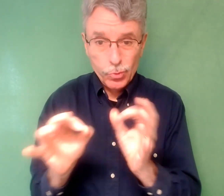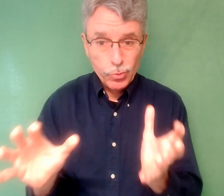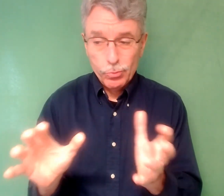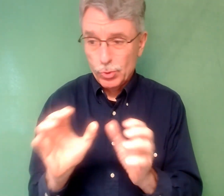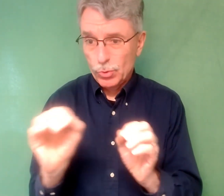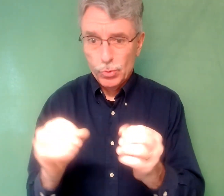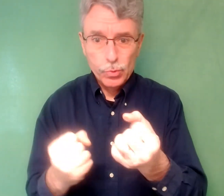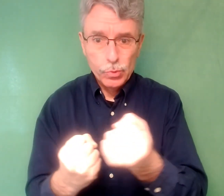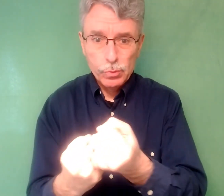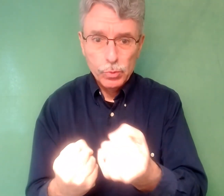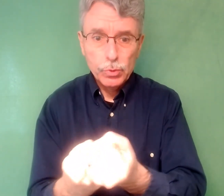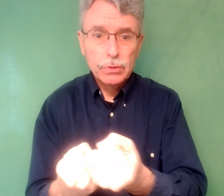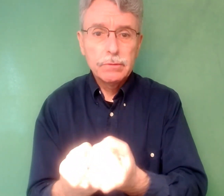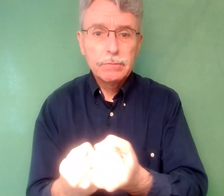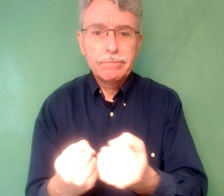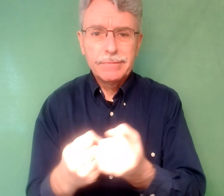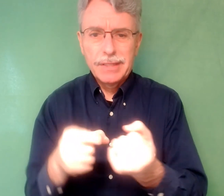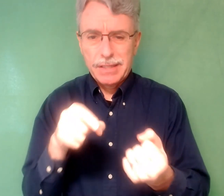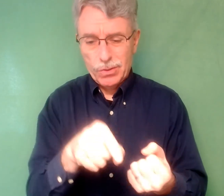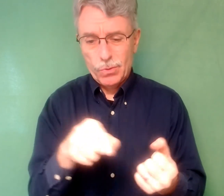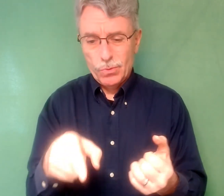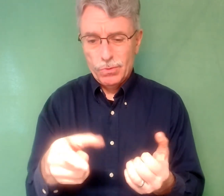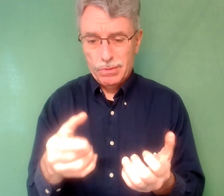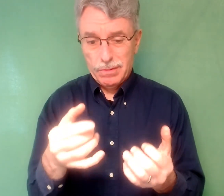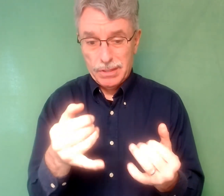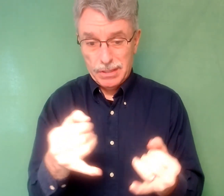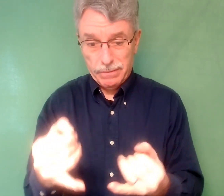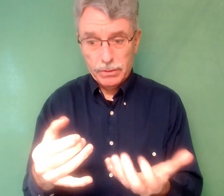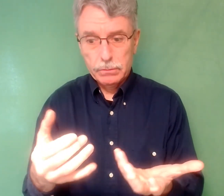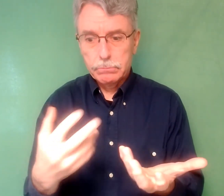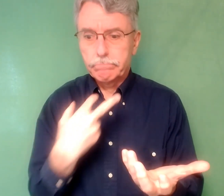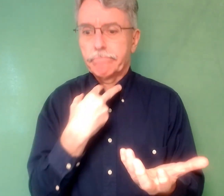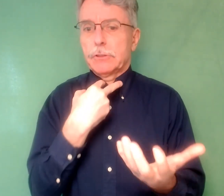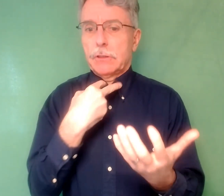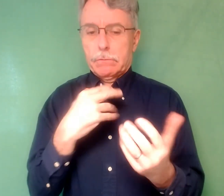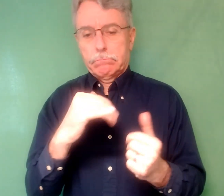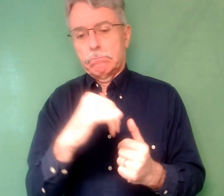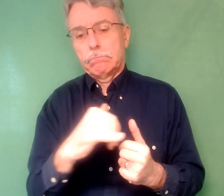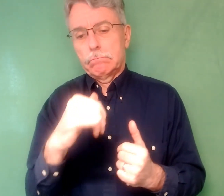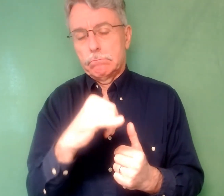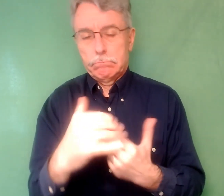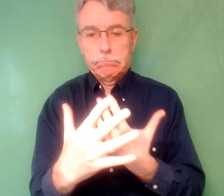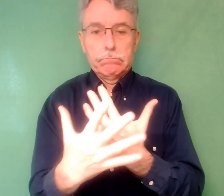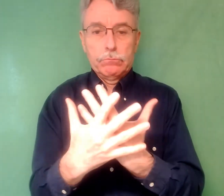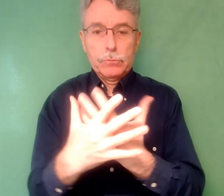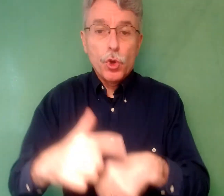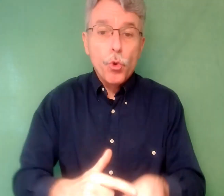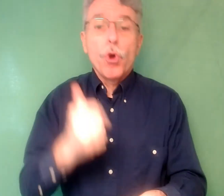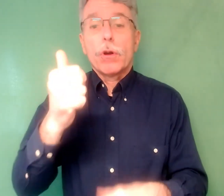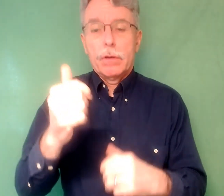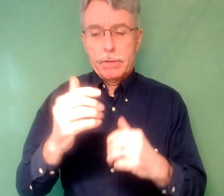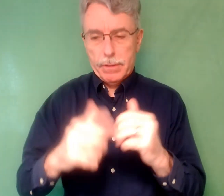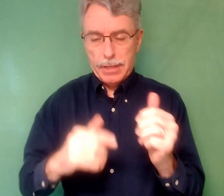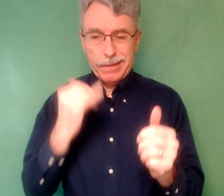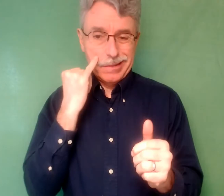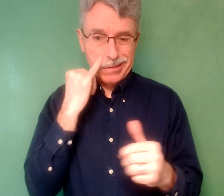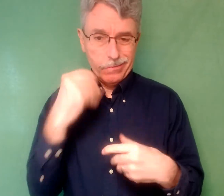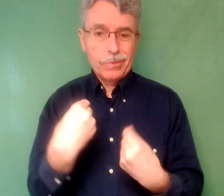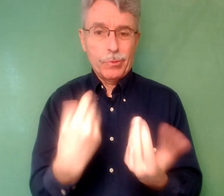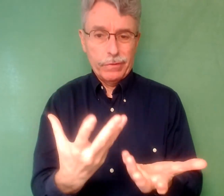being given informed consent. A somewhat hidden group within the deaf community are those individuals who may have